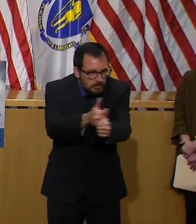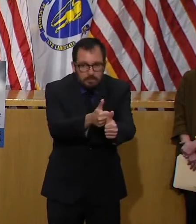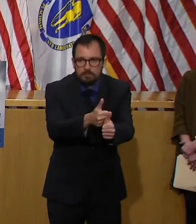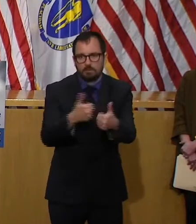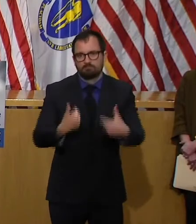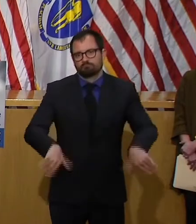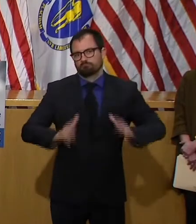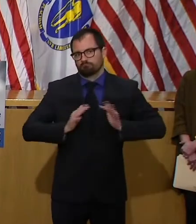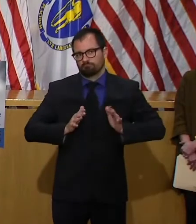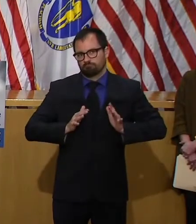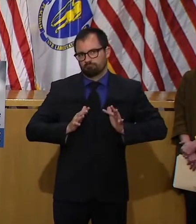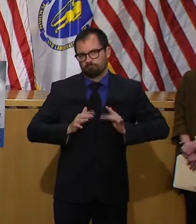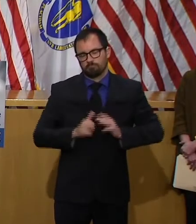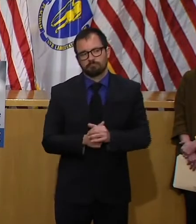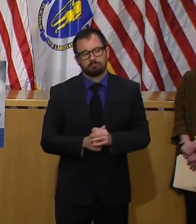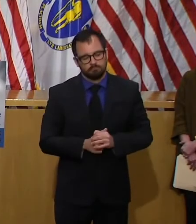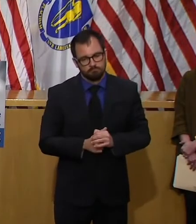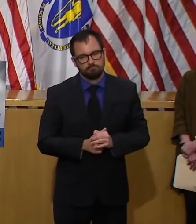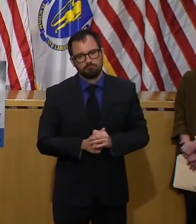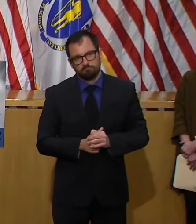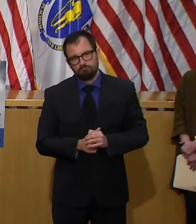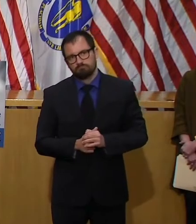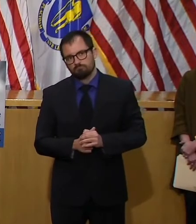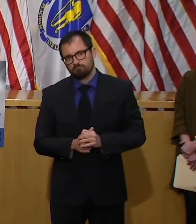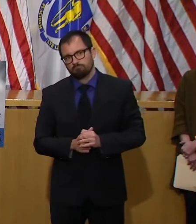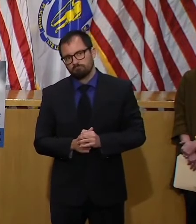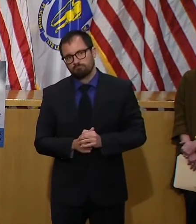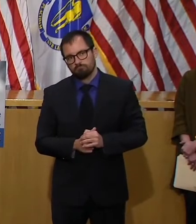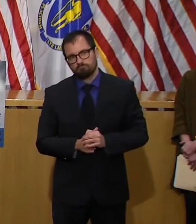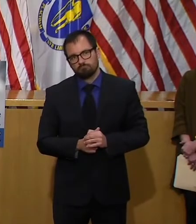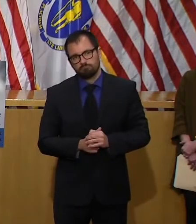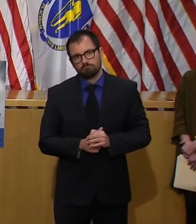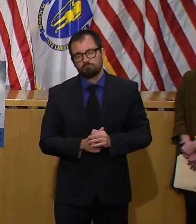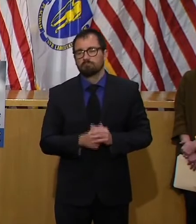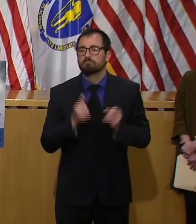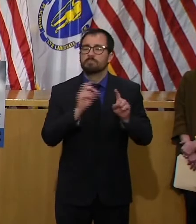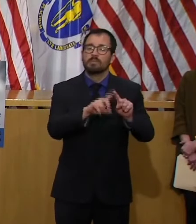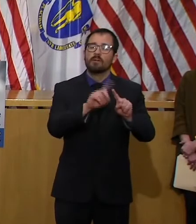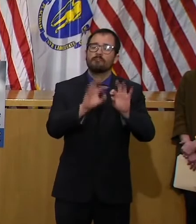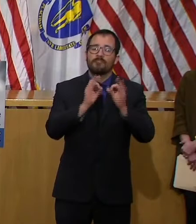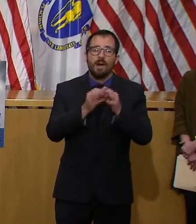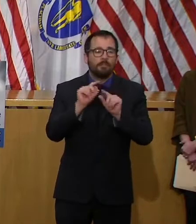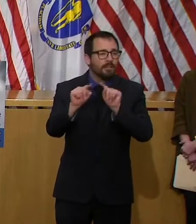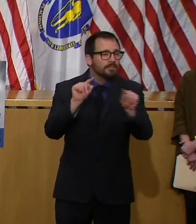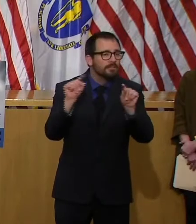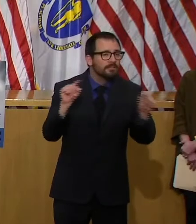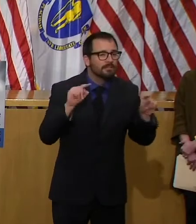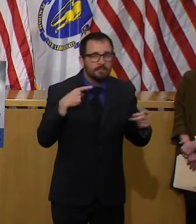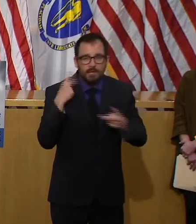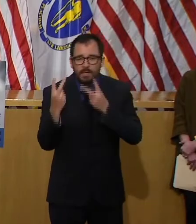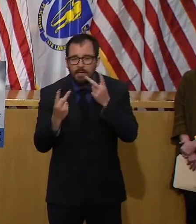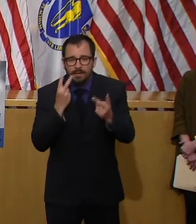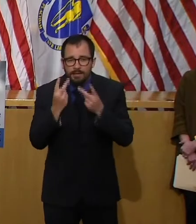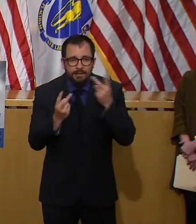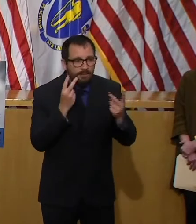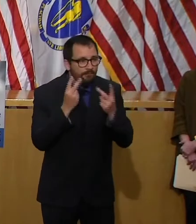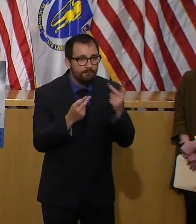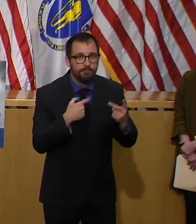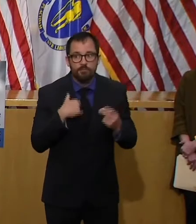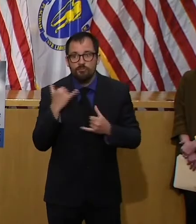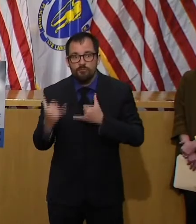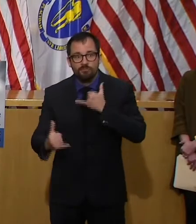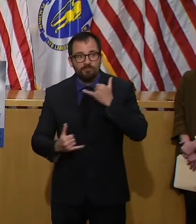but a phone call away and may be the only thing separating you and your loved ones from a fully restored